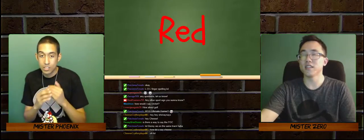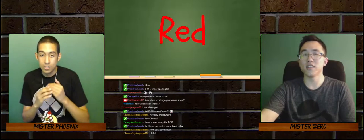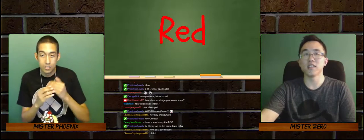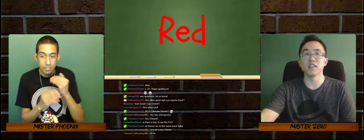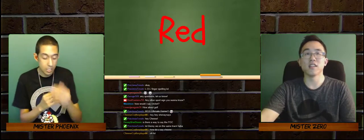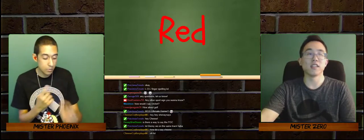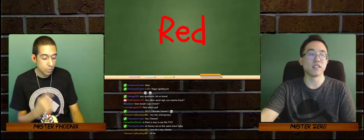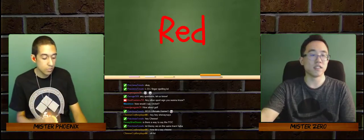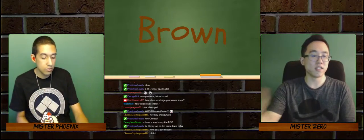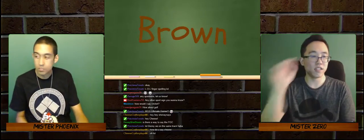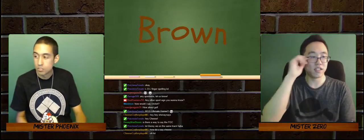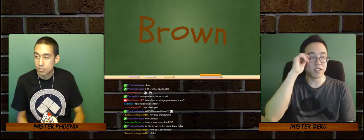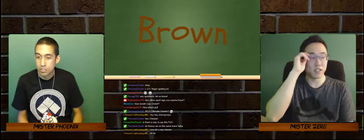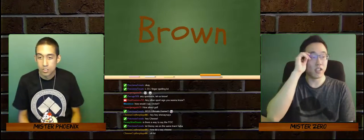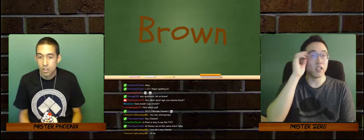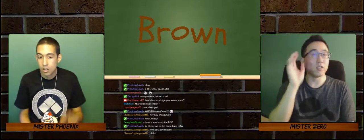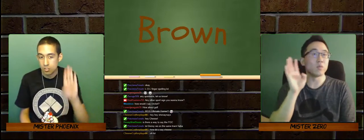Okay, next one.